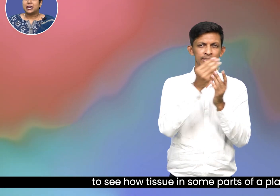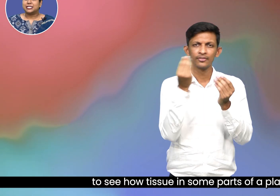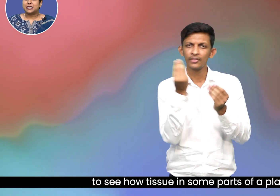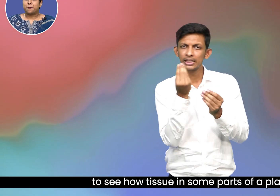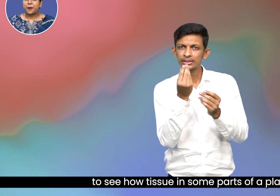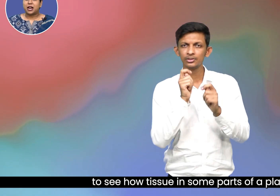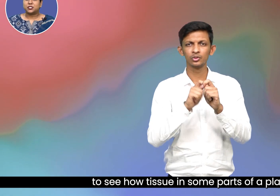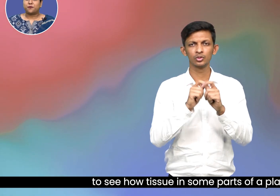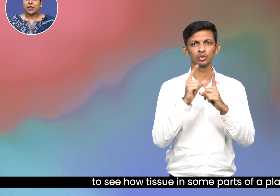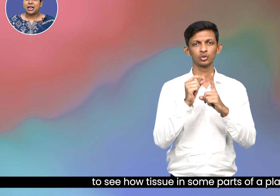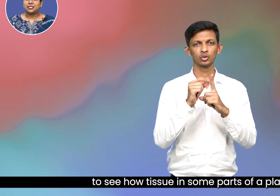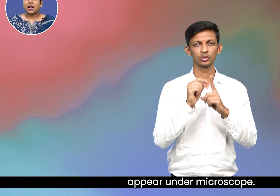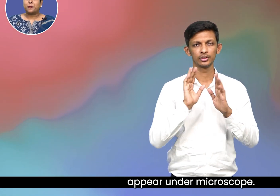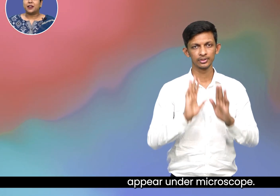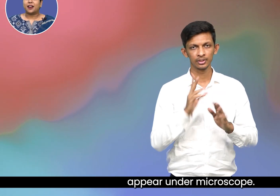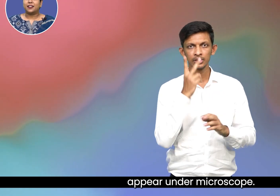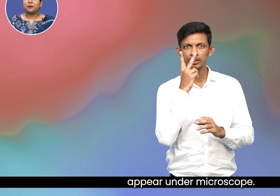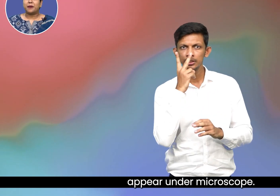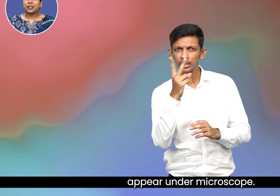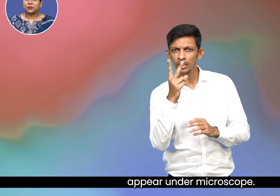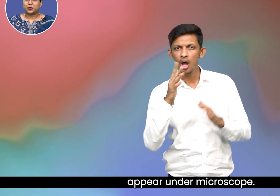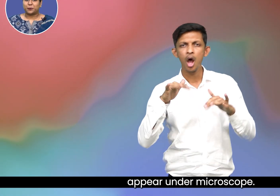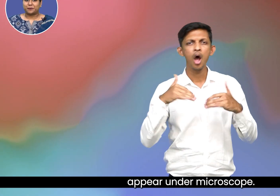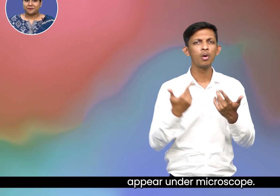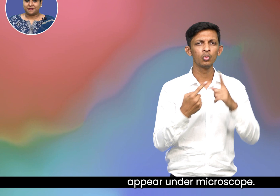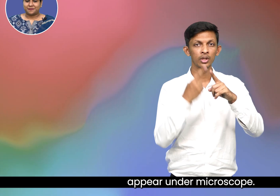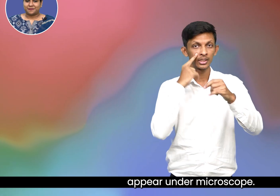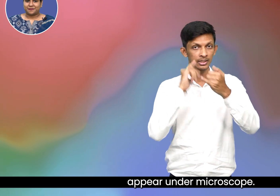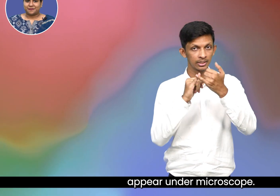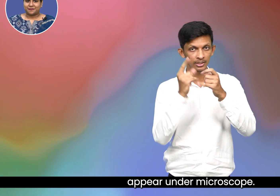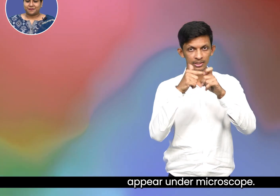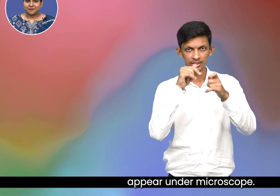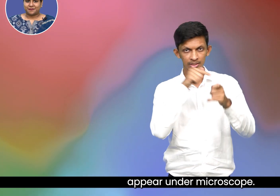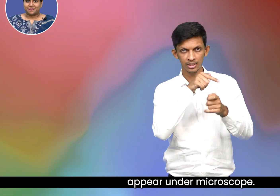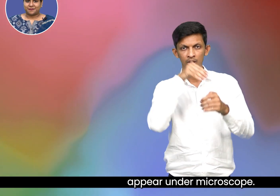tissue in some parts of plants appear under microscope.